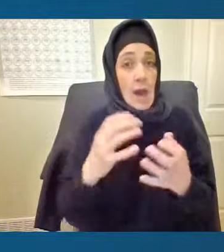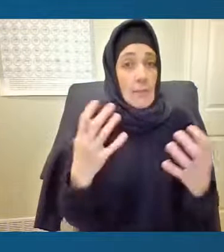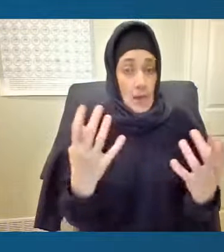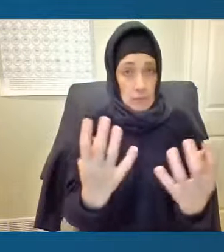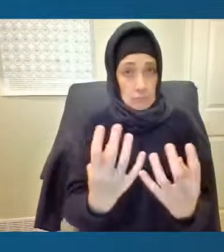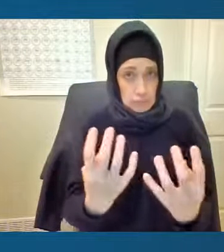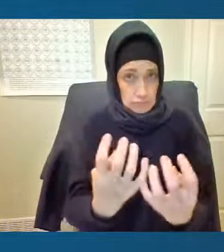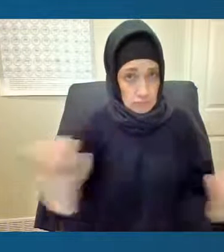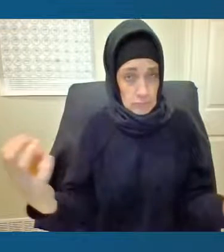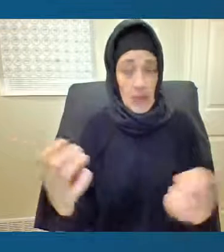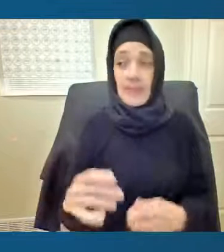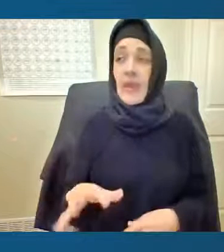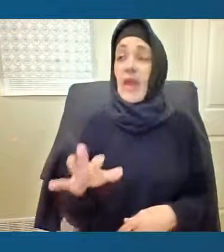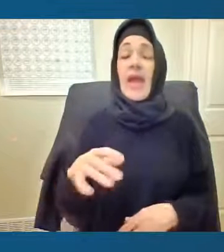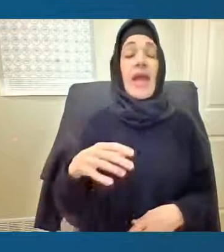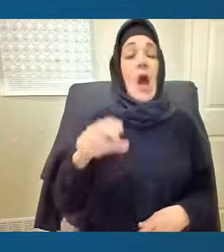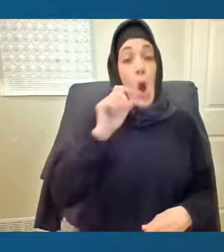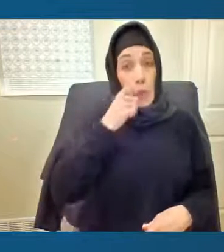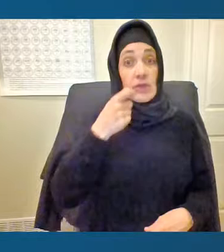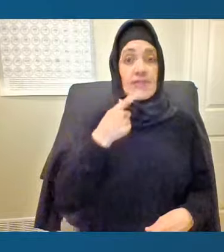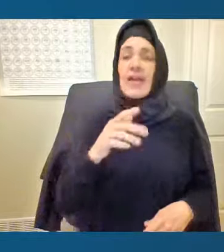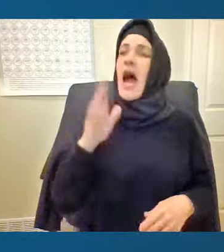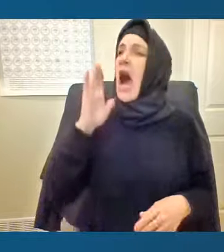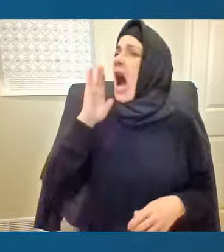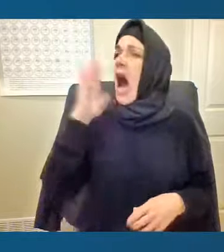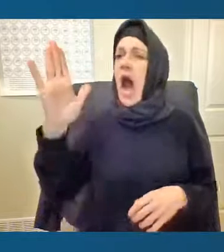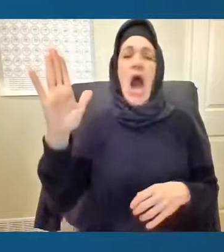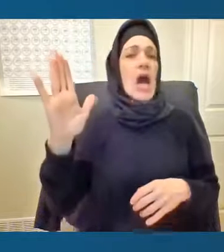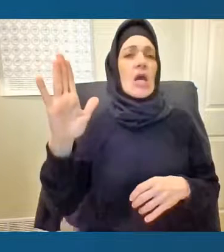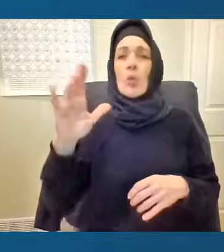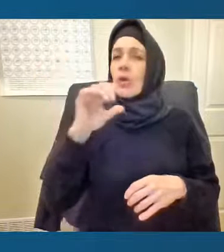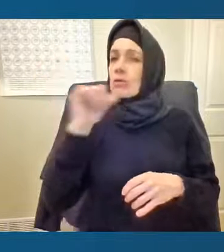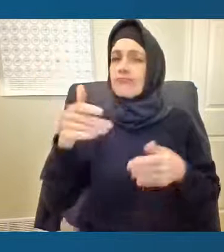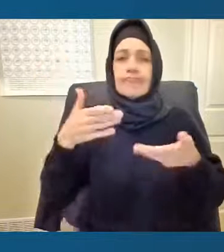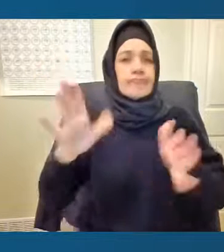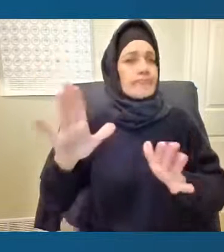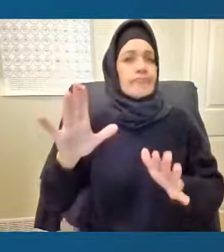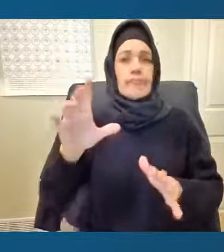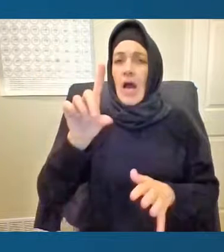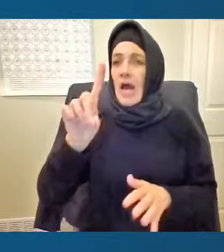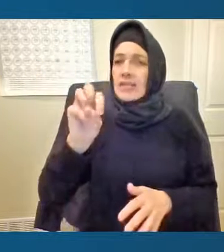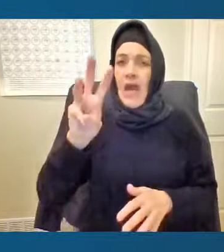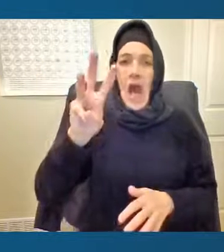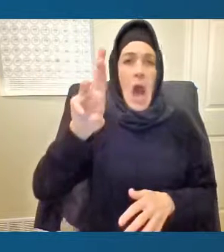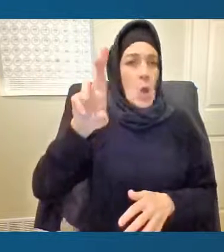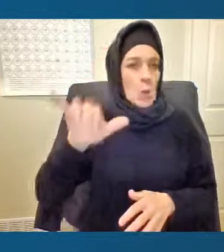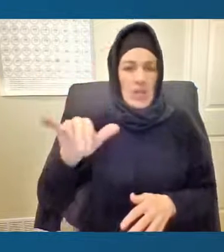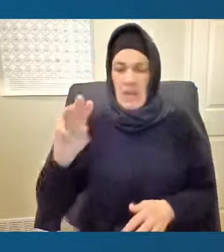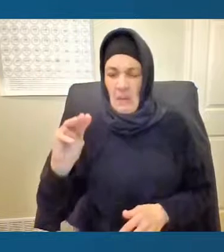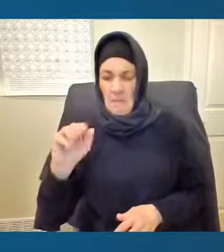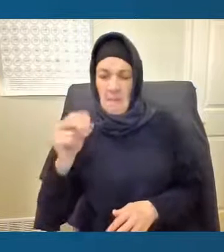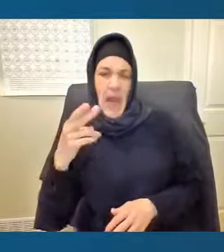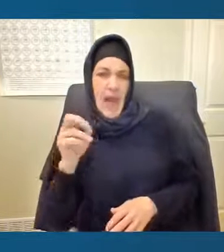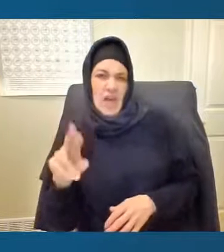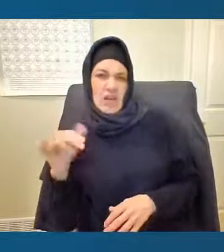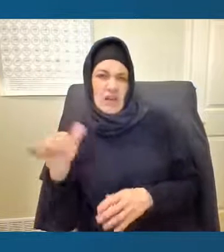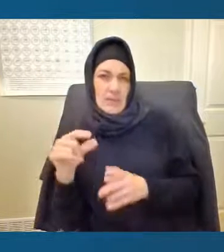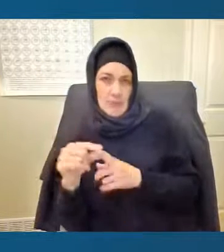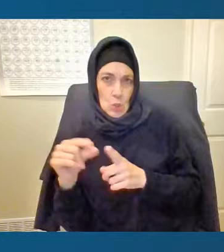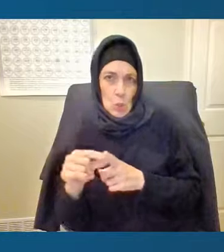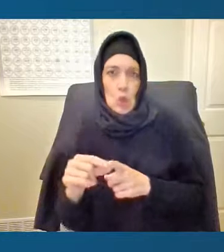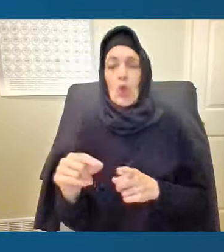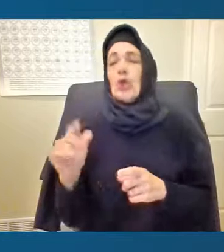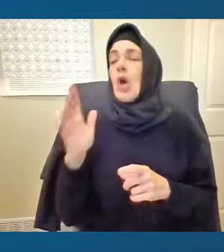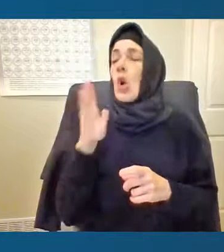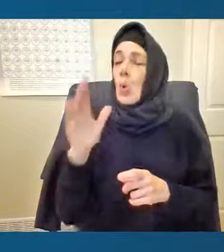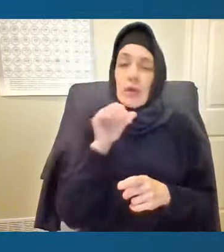mahars. I'm going to cap the mahar. I'm going to cap the dowry. And all the, you know, sahaba, they're quiet. They're like, yeah, yeah, that's what's